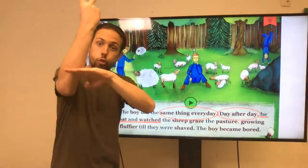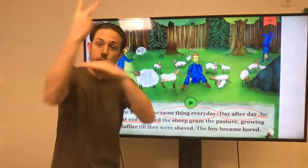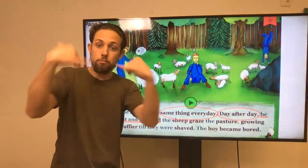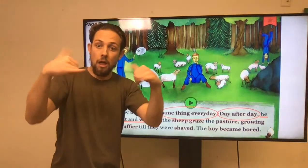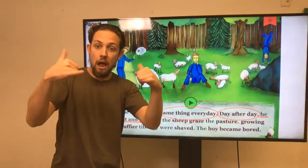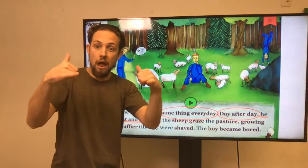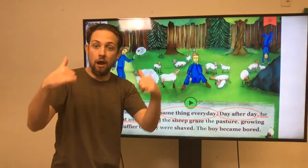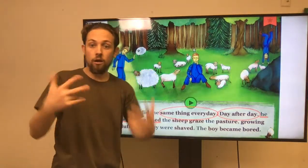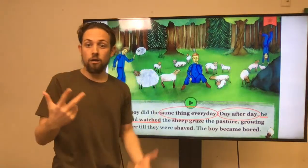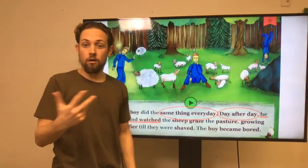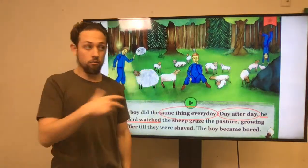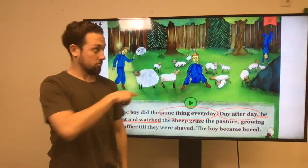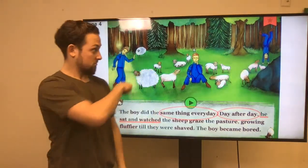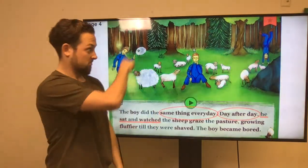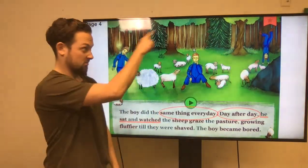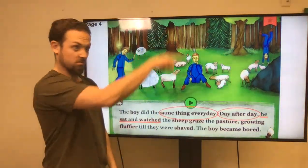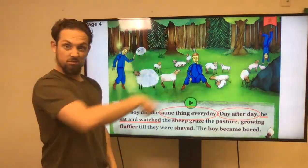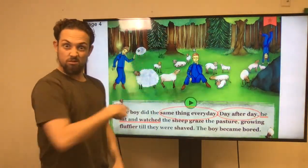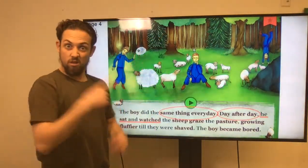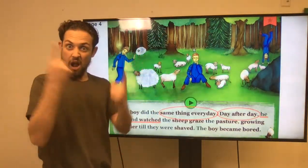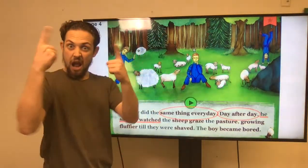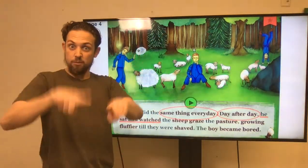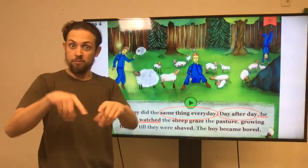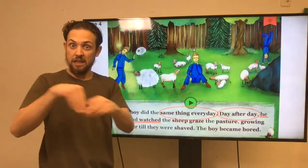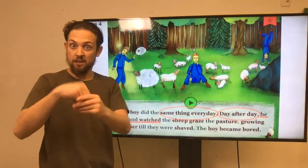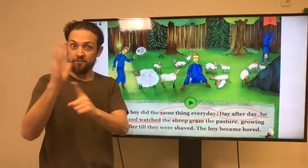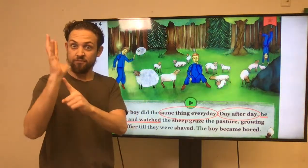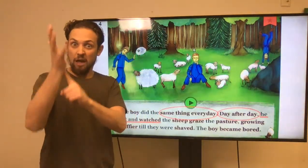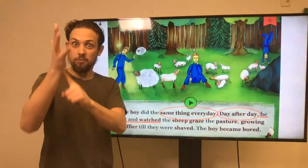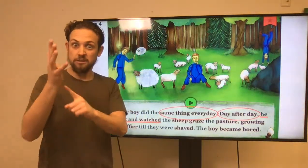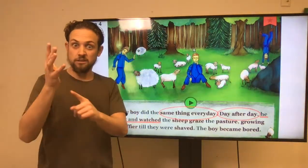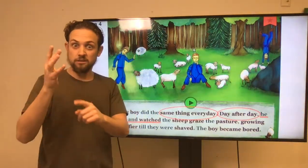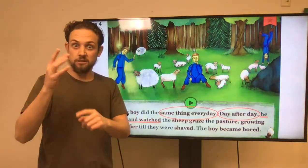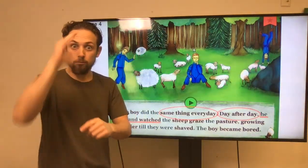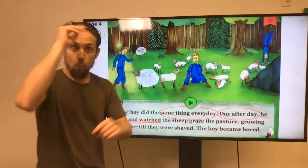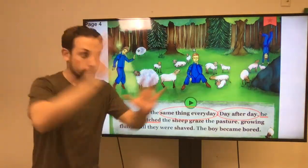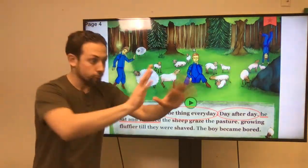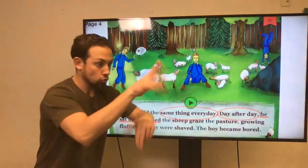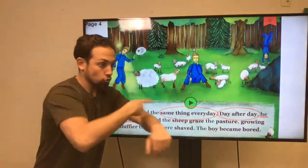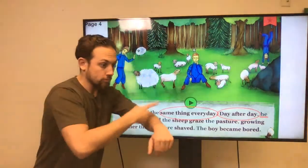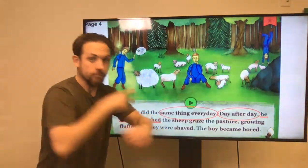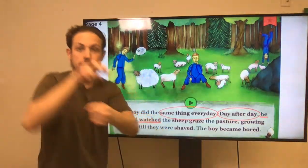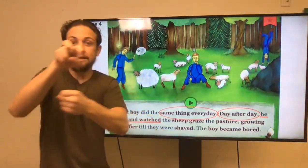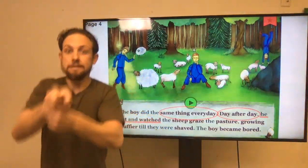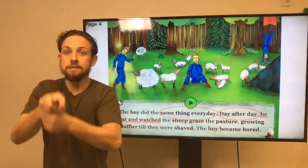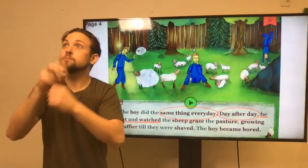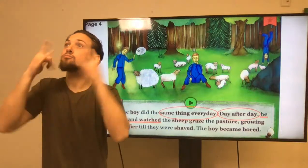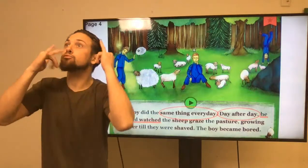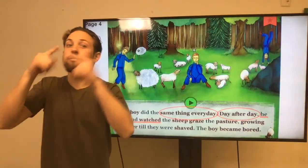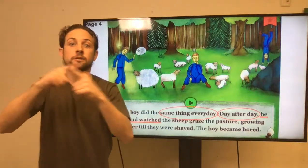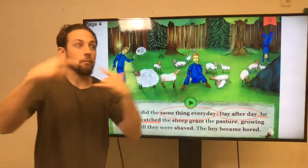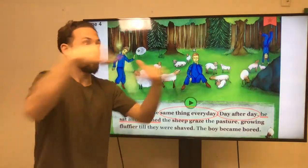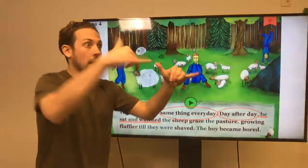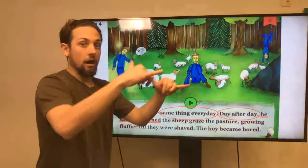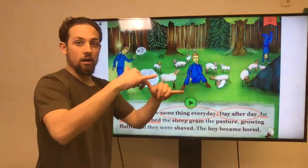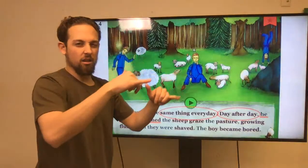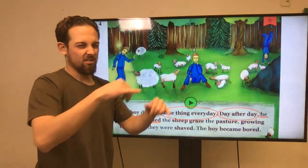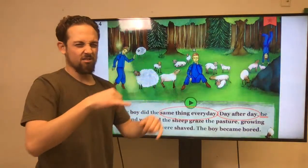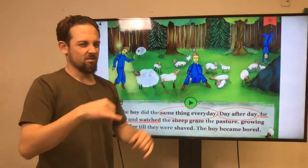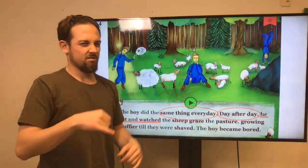On the left-hand side, you see, some fuzzy sheep, then you see the boy sitting, watching, and then playing around.